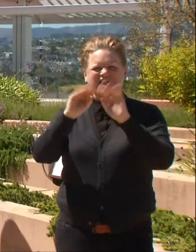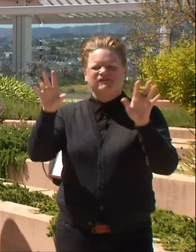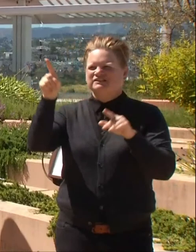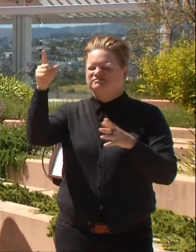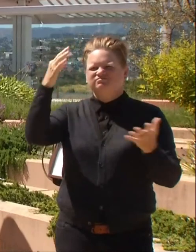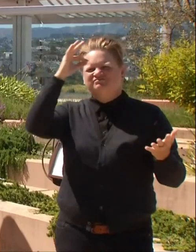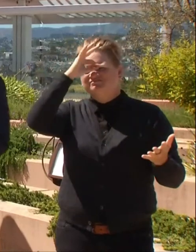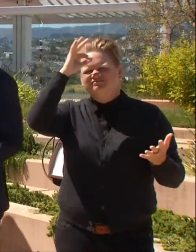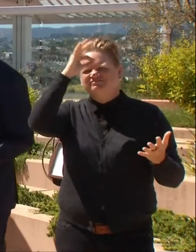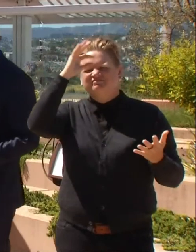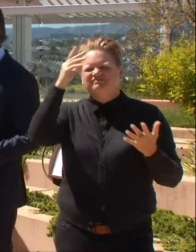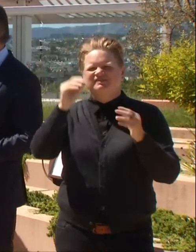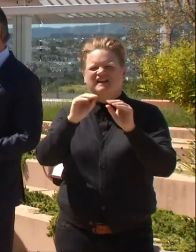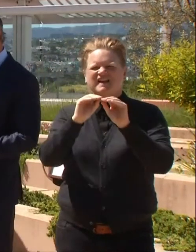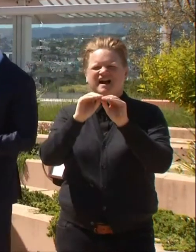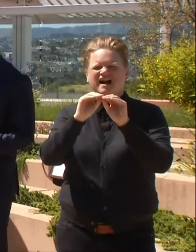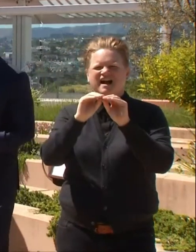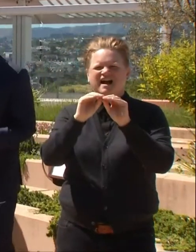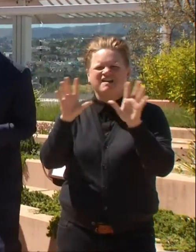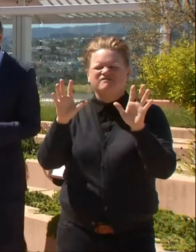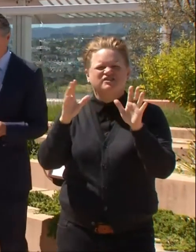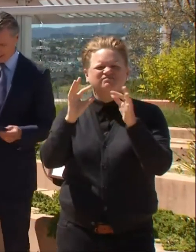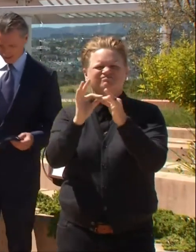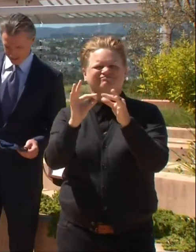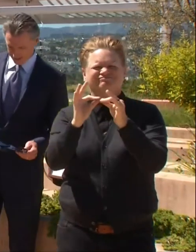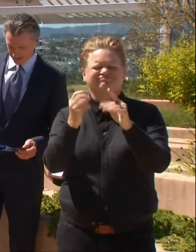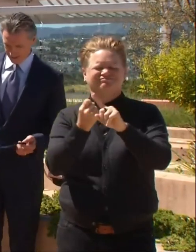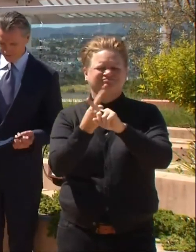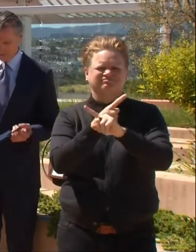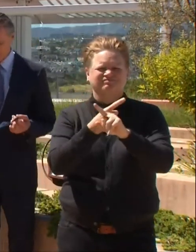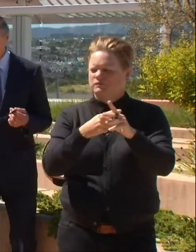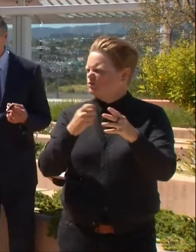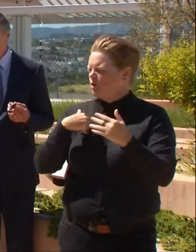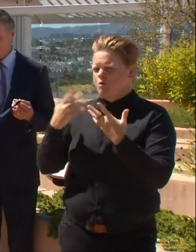judge. Now, Robin, you may want to talk a little bit more about that.